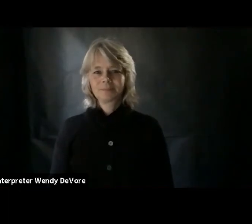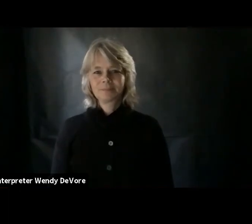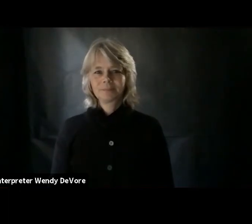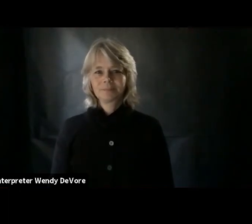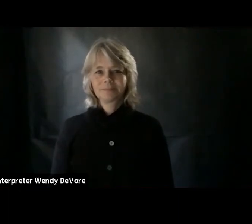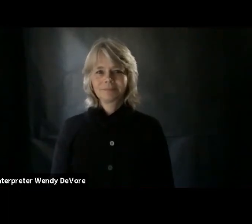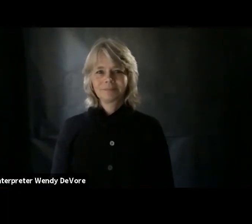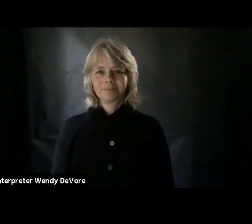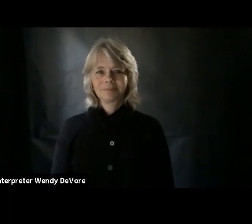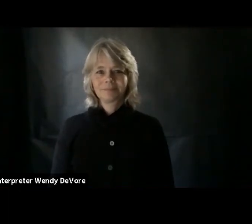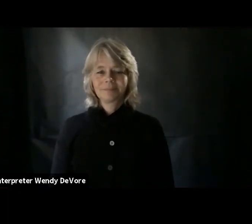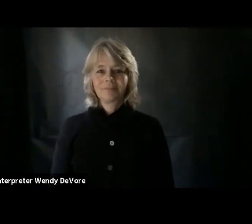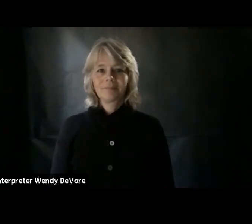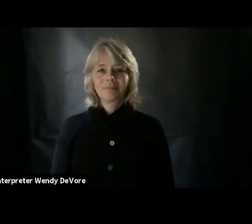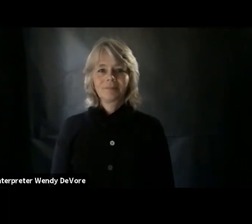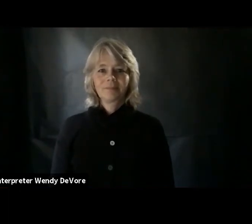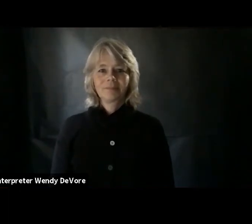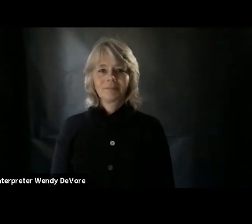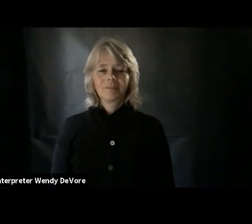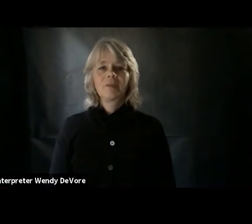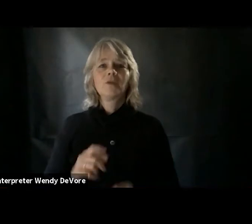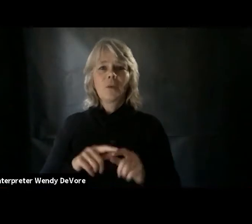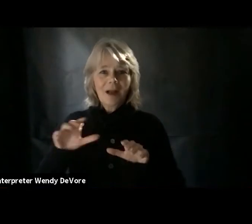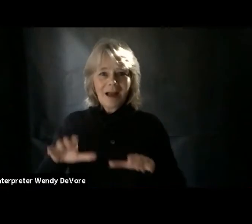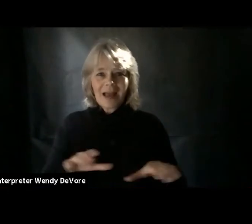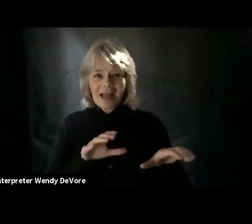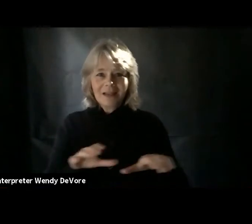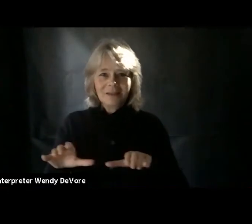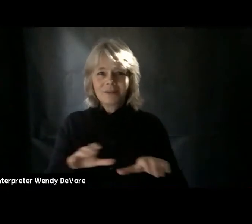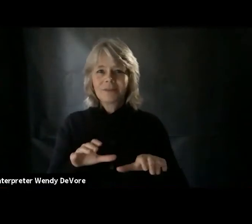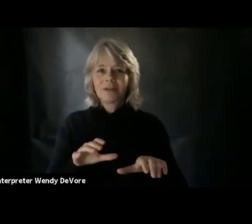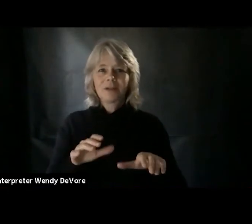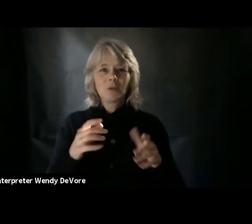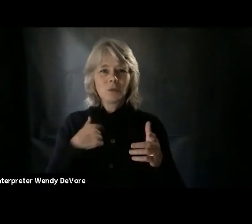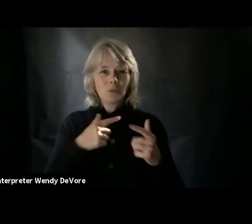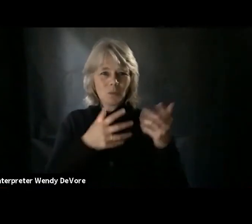And that the actions of actively trusting others,